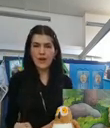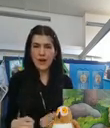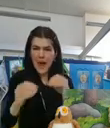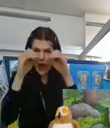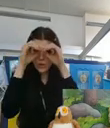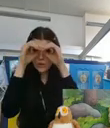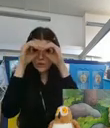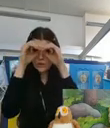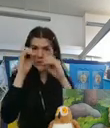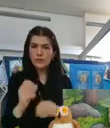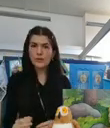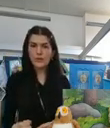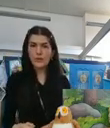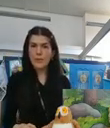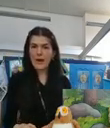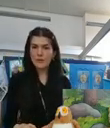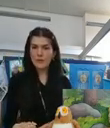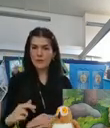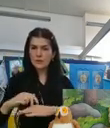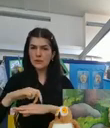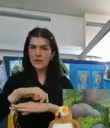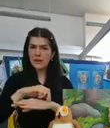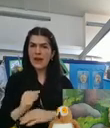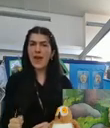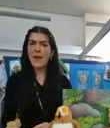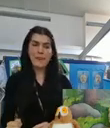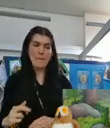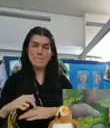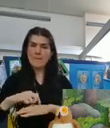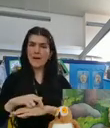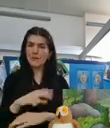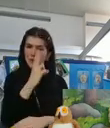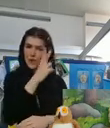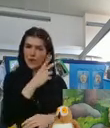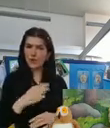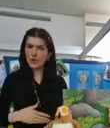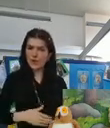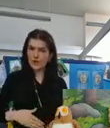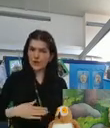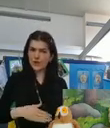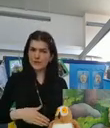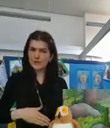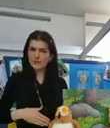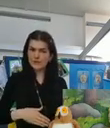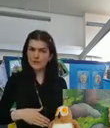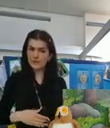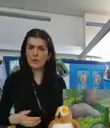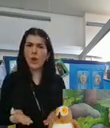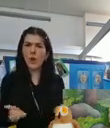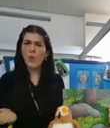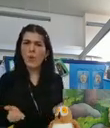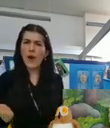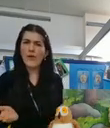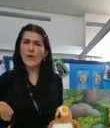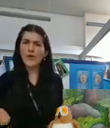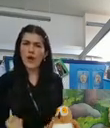An owl saw the mouse, and the mouse looked good. "Where are you